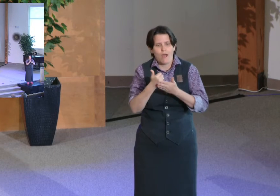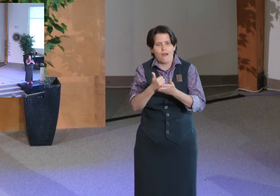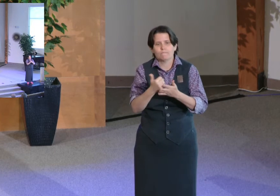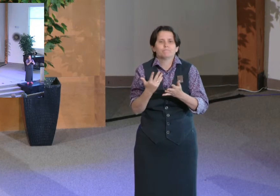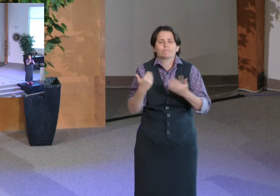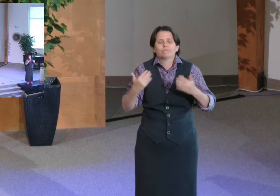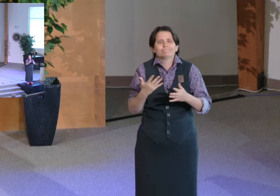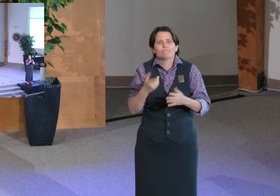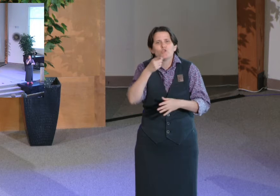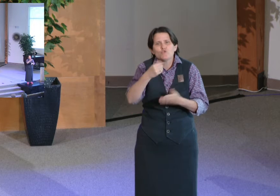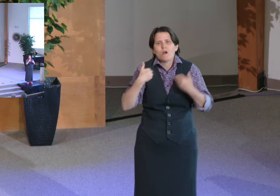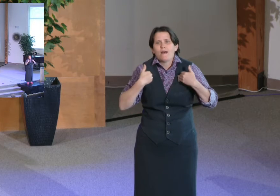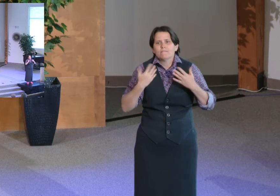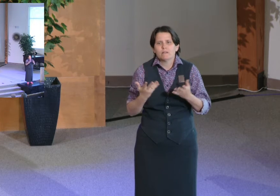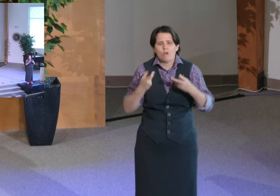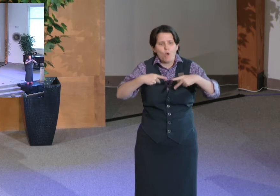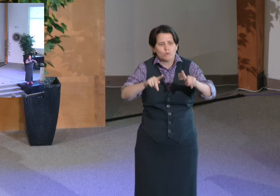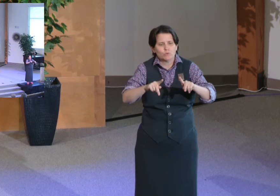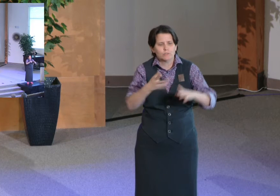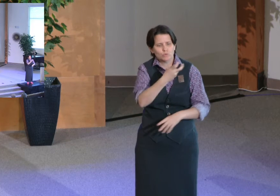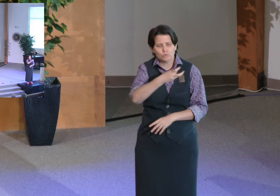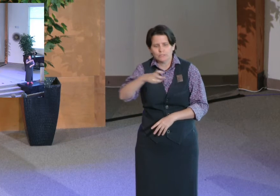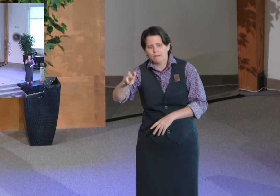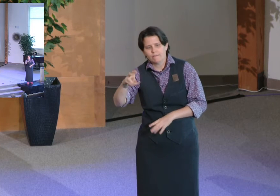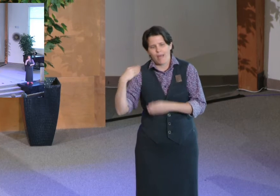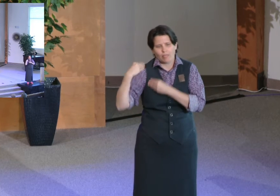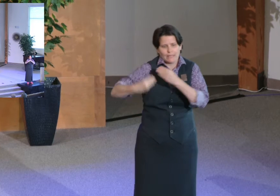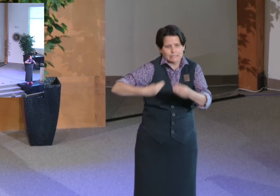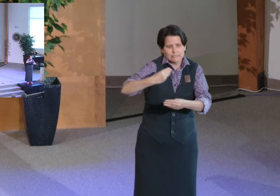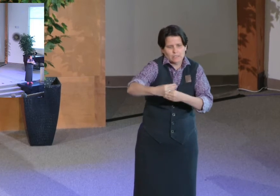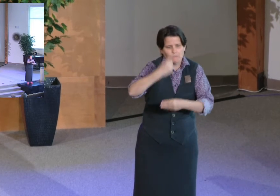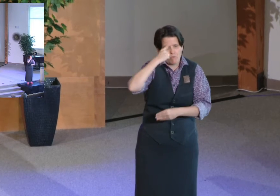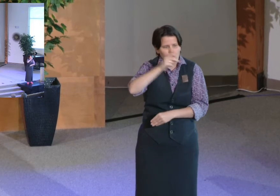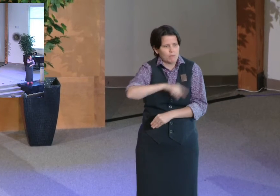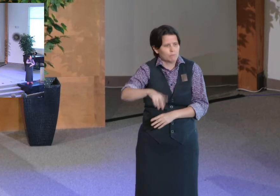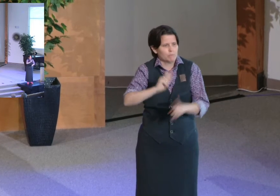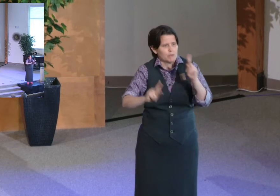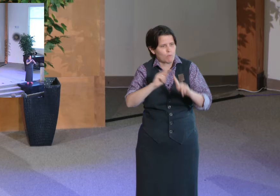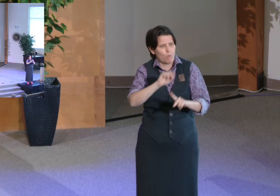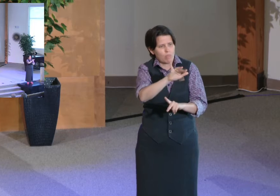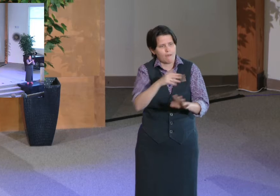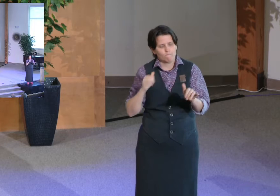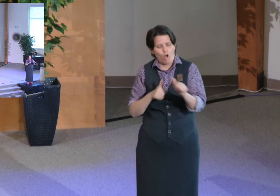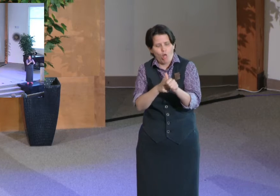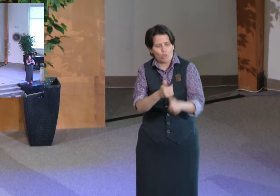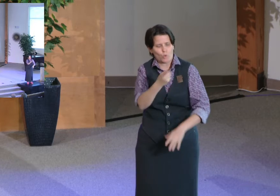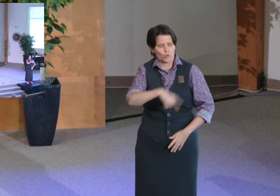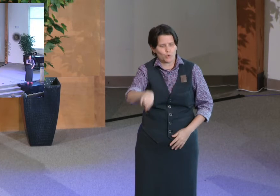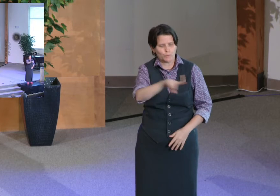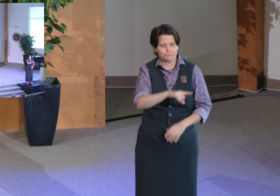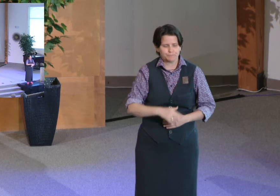you. This morning in meditation, I was guided to the book, The Soul of Money by Lynn Twist. And Lynn Twist talks about how our